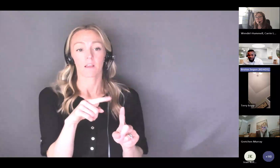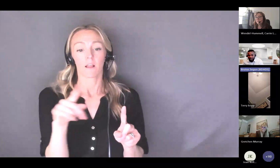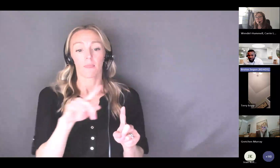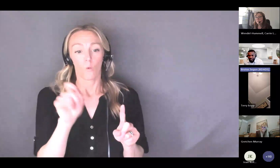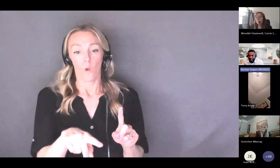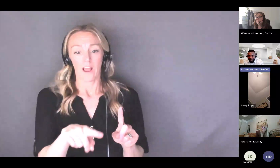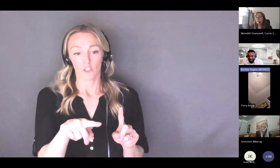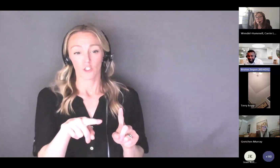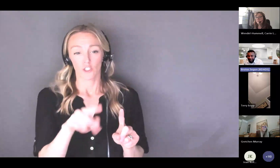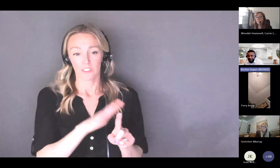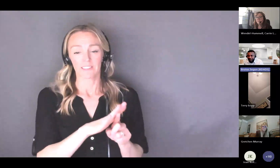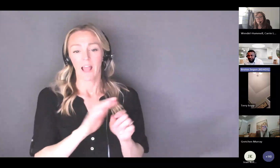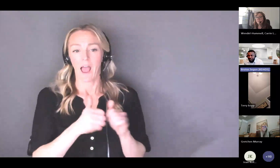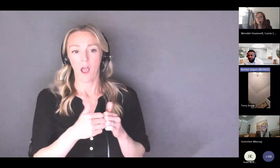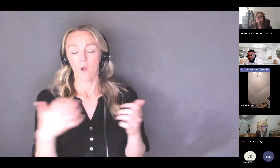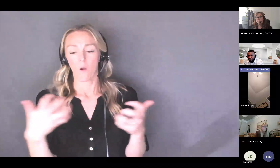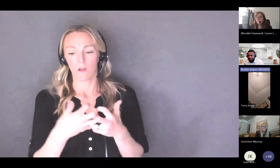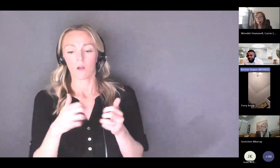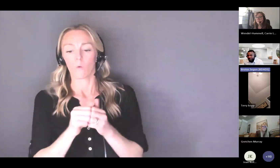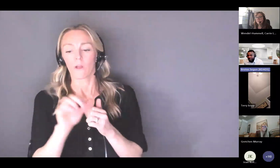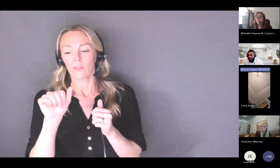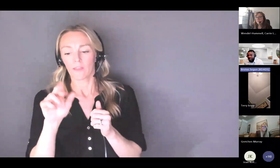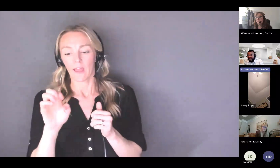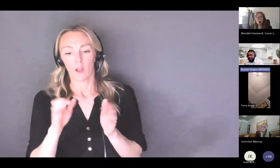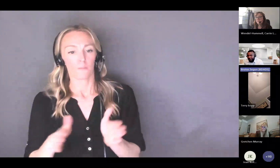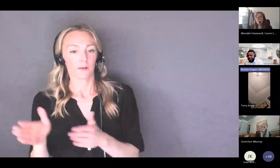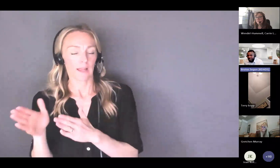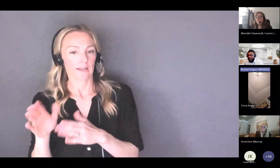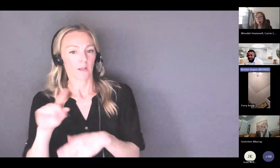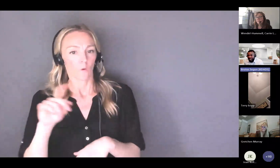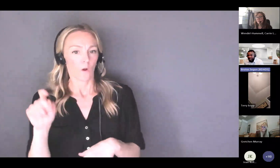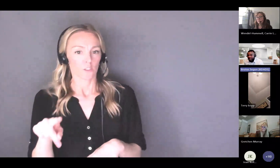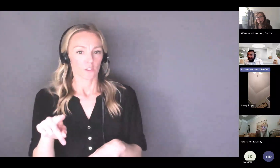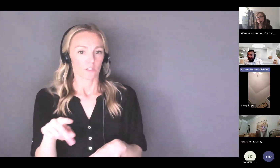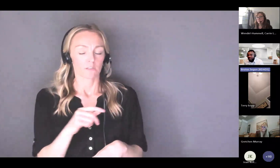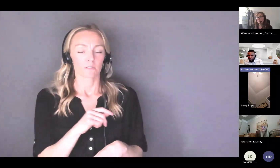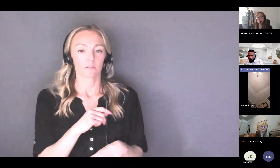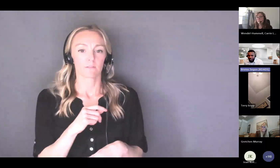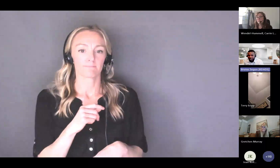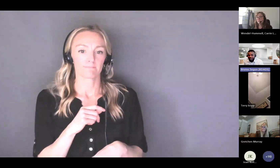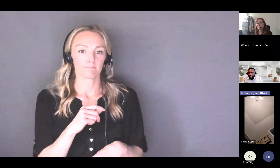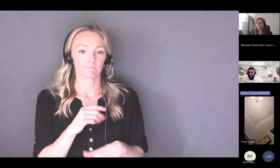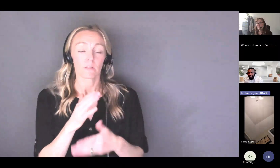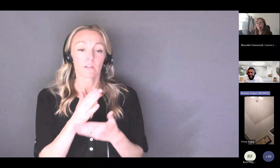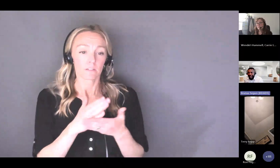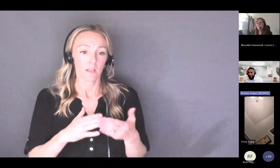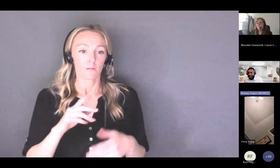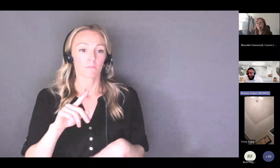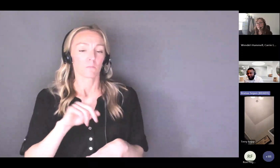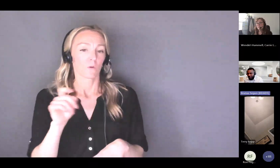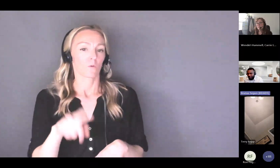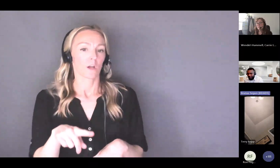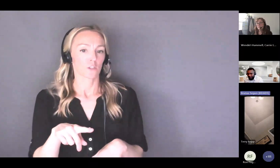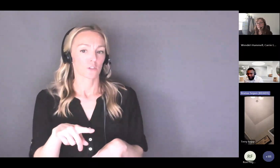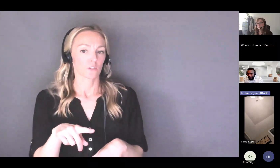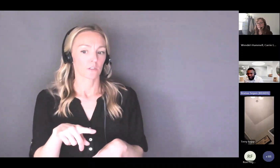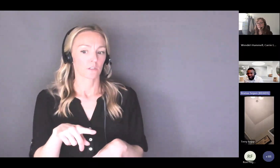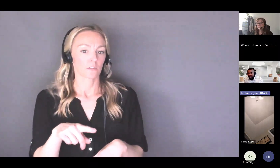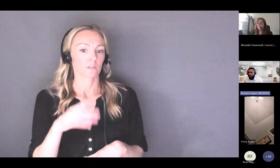interface with questions on the care planning tool, it interfaces such that some questions might appear